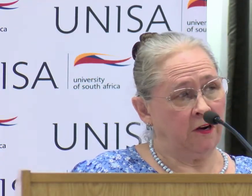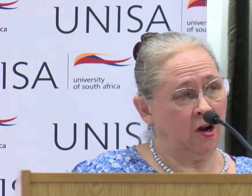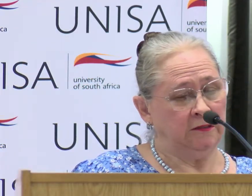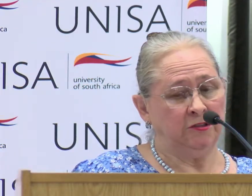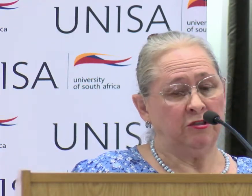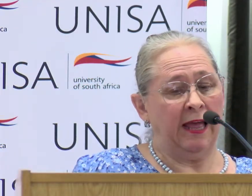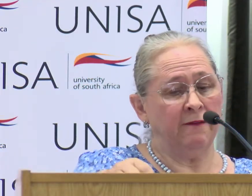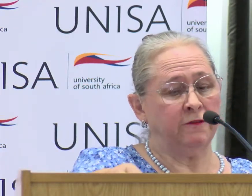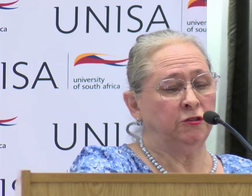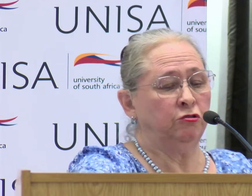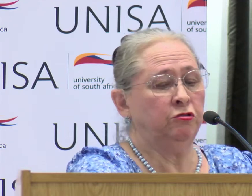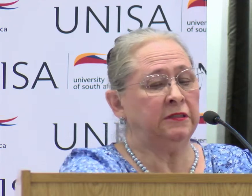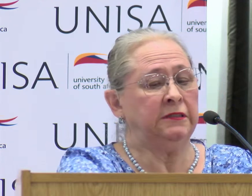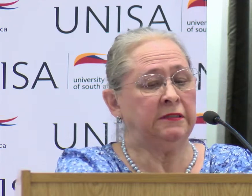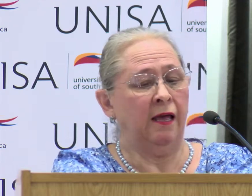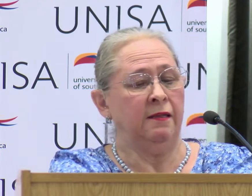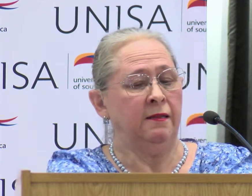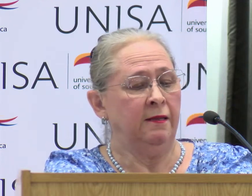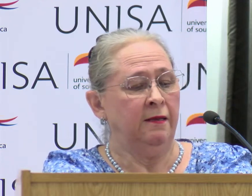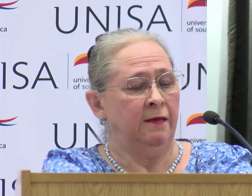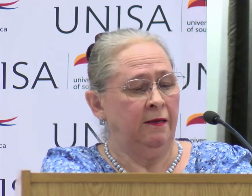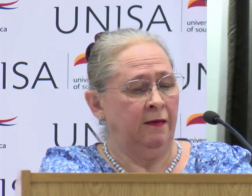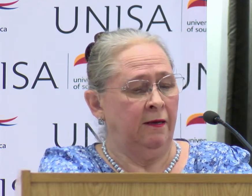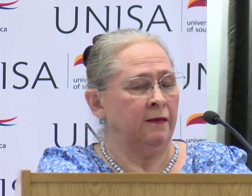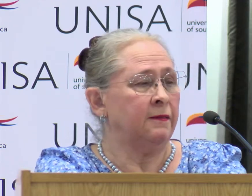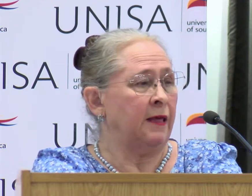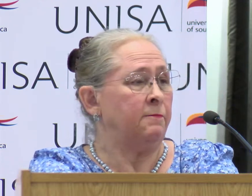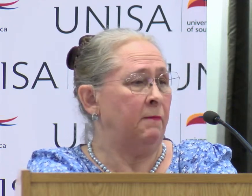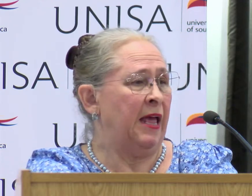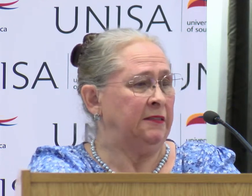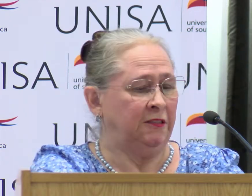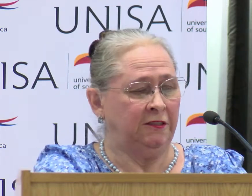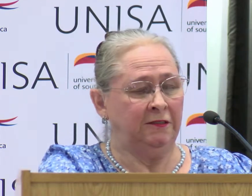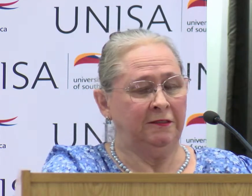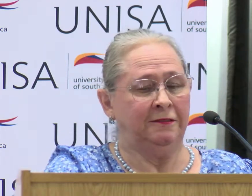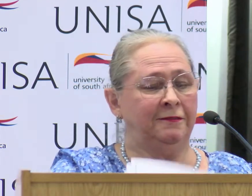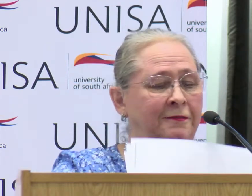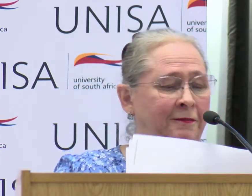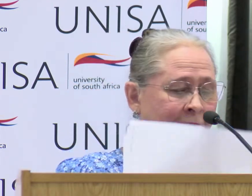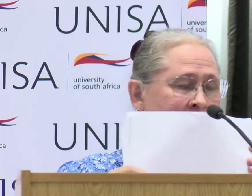in Afrikaans. You have to use the sign that match.